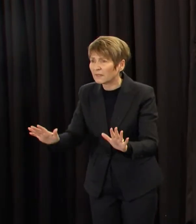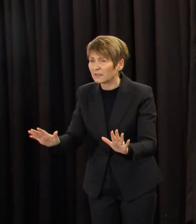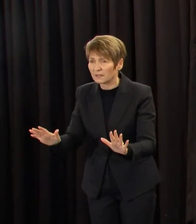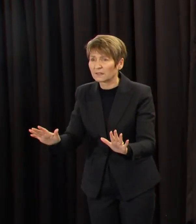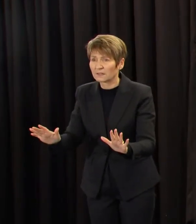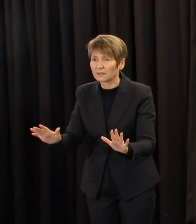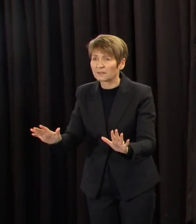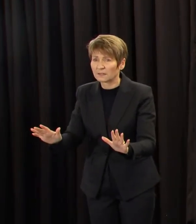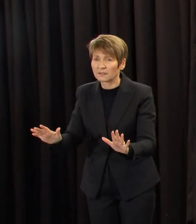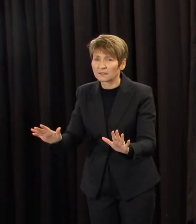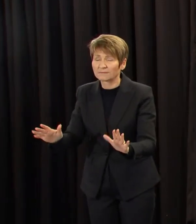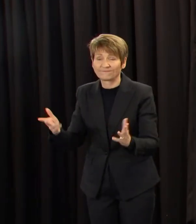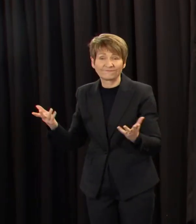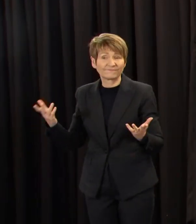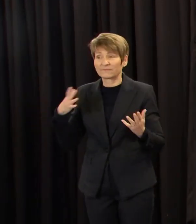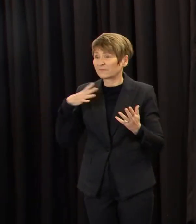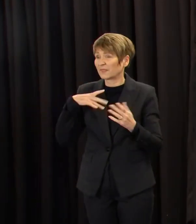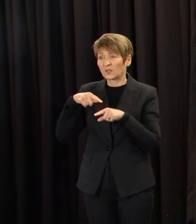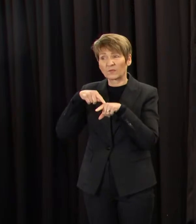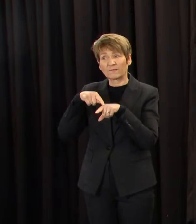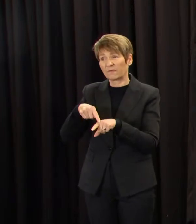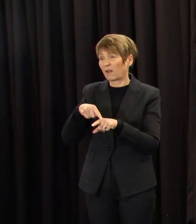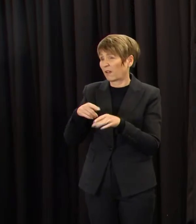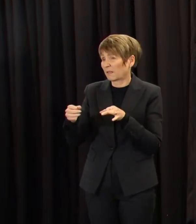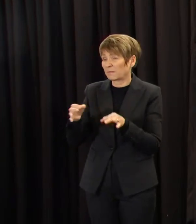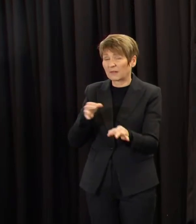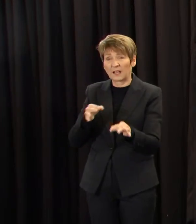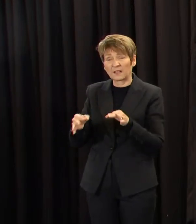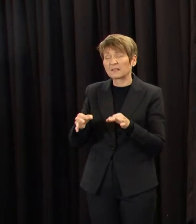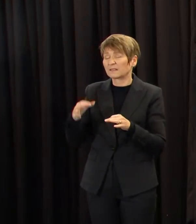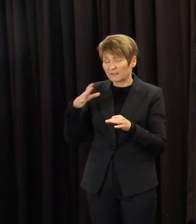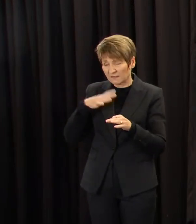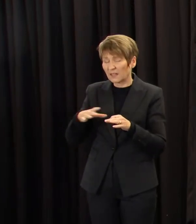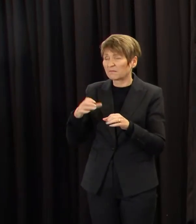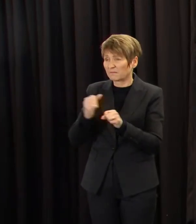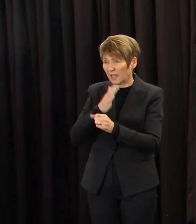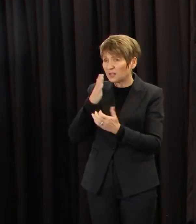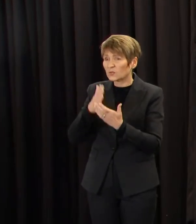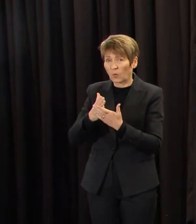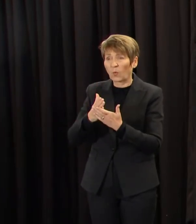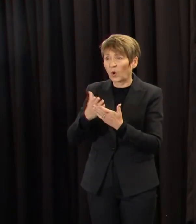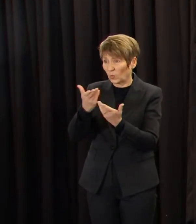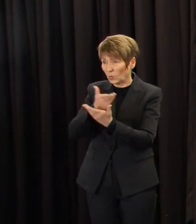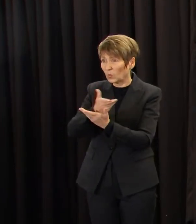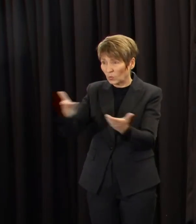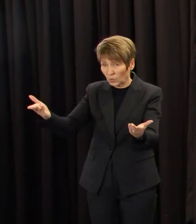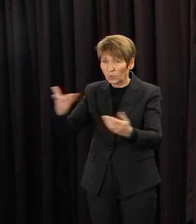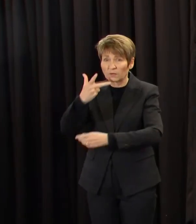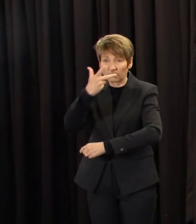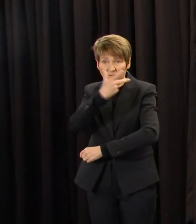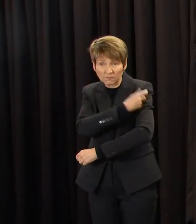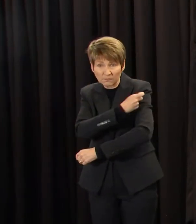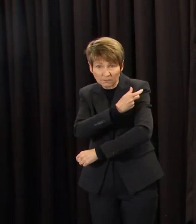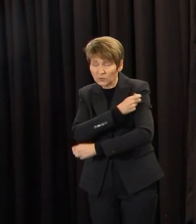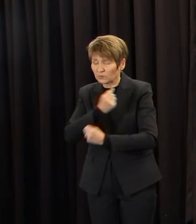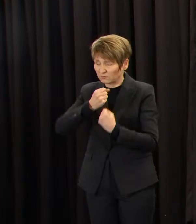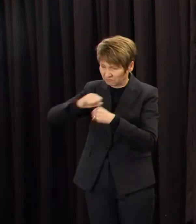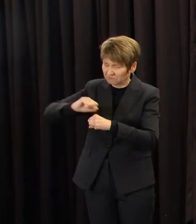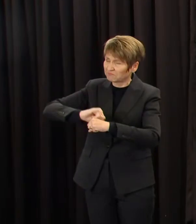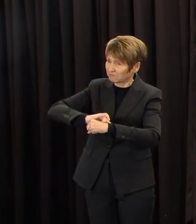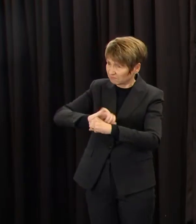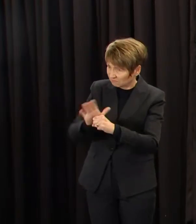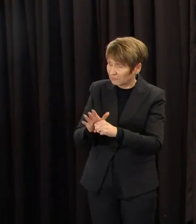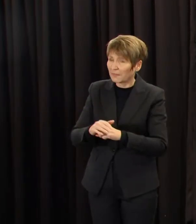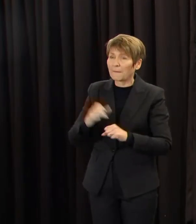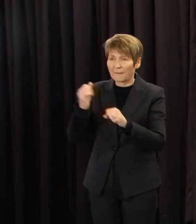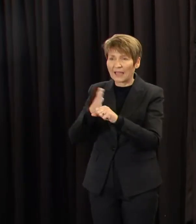freedoms, and we've all got to go and get vaccinated as soon as the stuff arrives so that we can deal